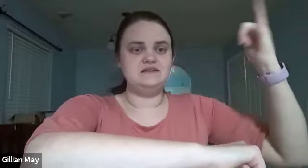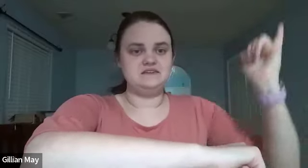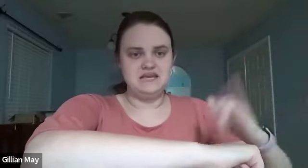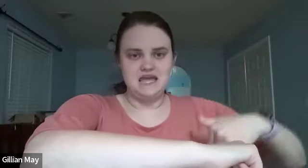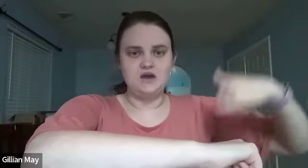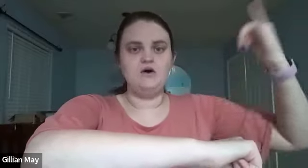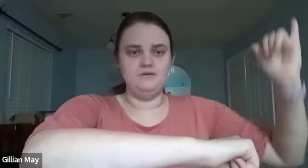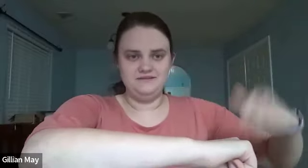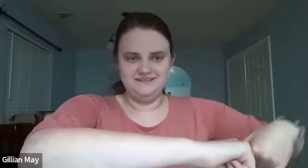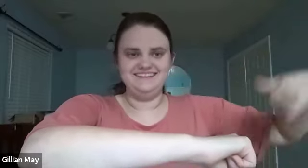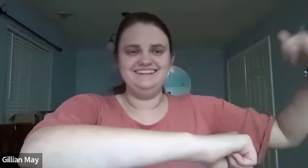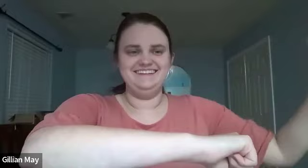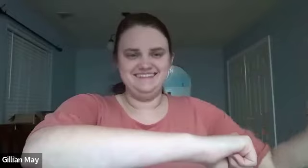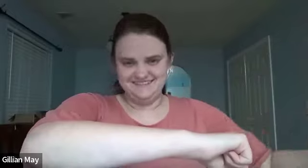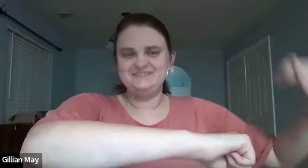like the tail